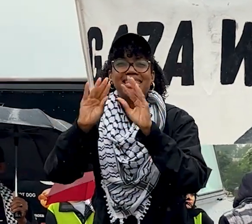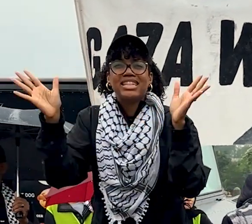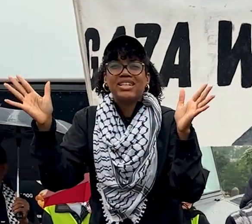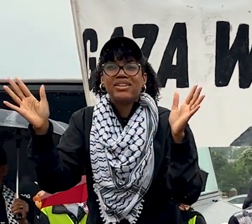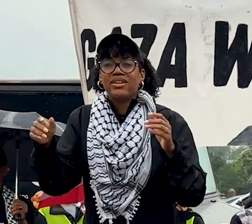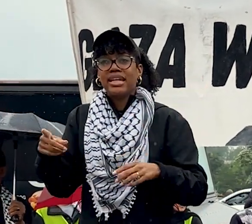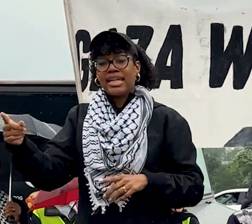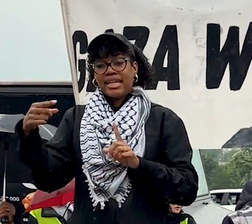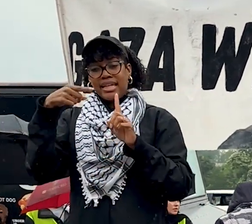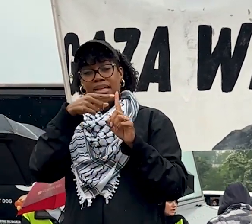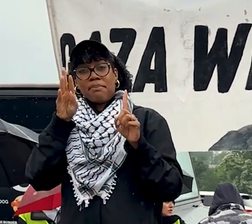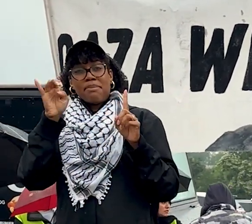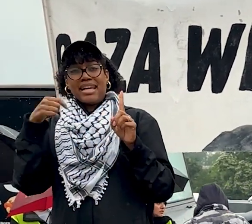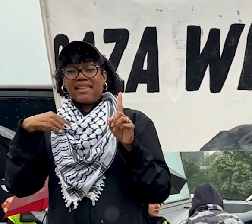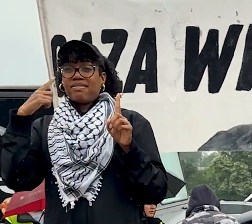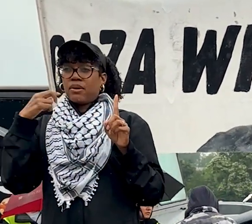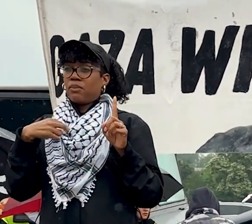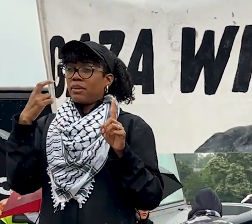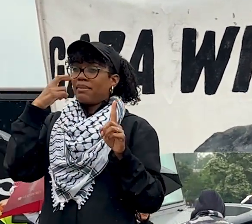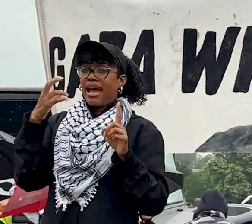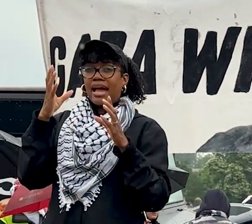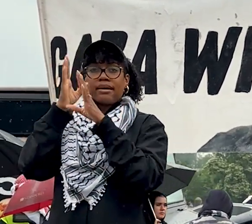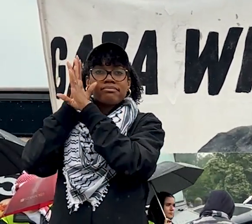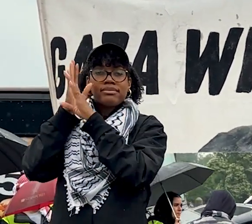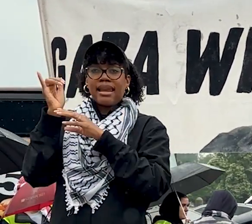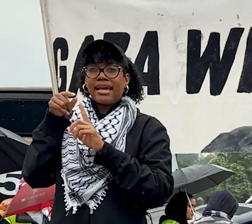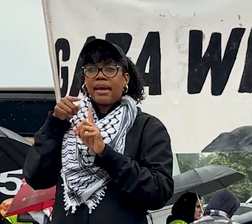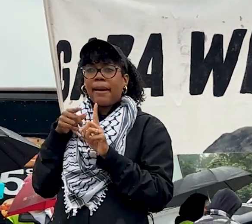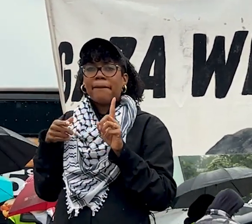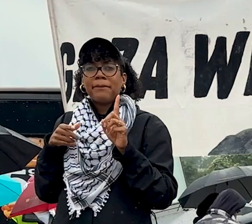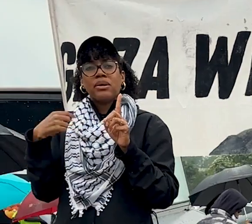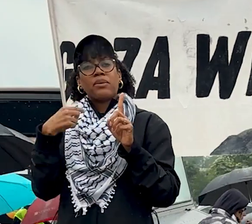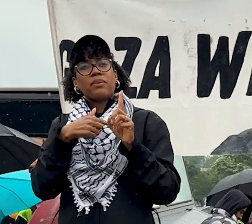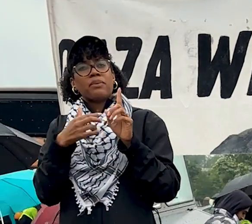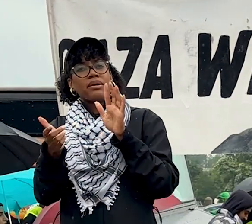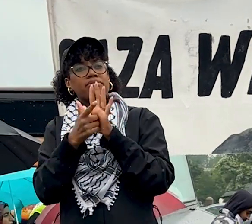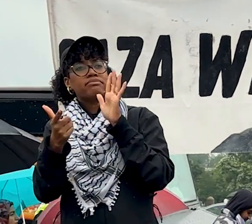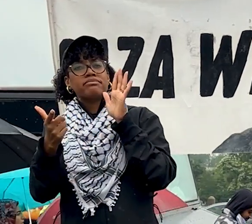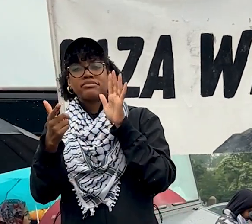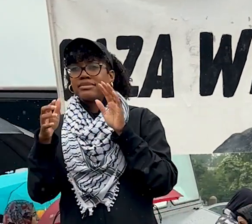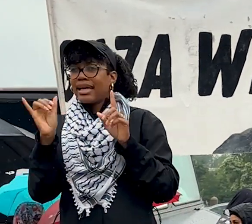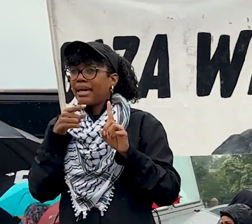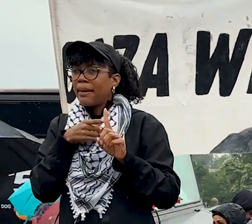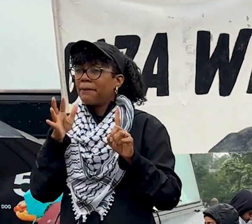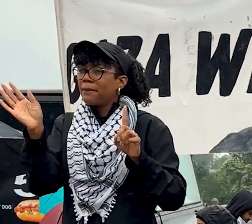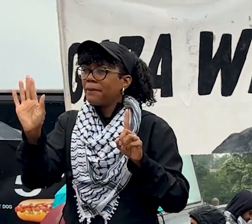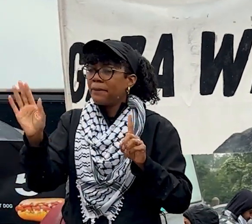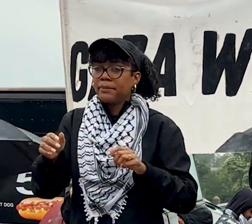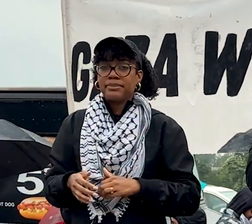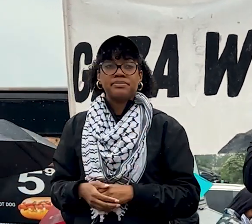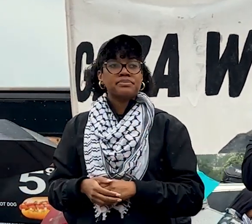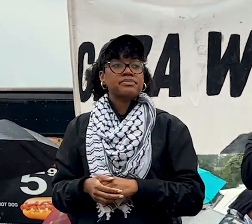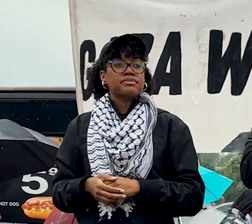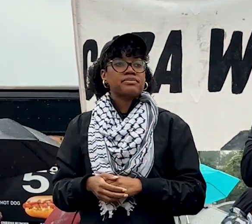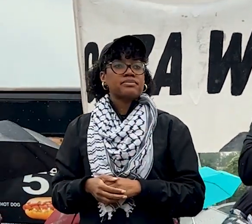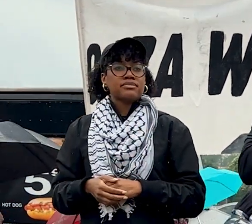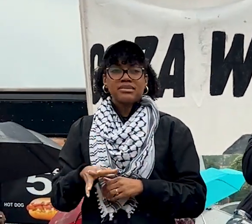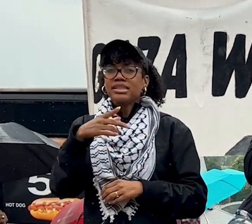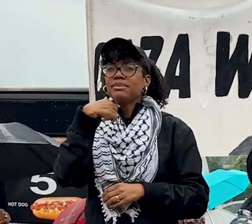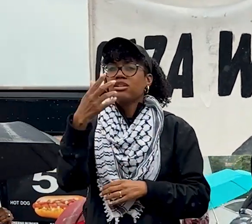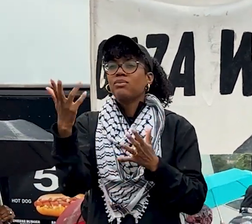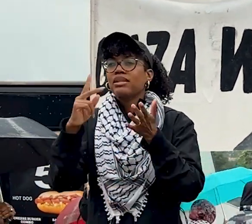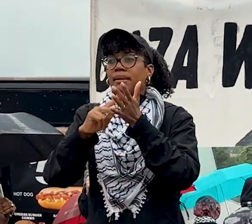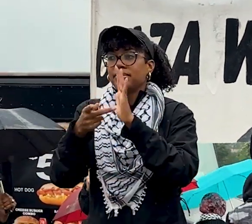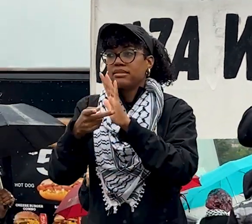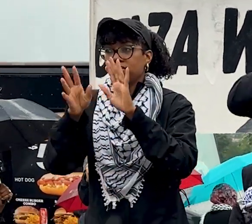him, that we're morally corrupt like him. Let me tell you who represents America. It